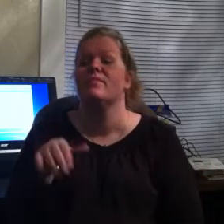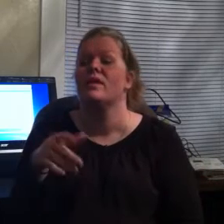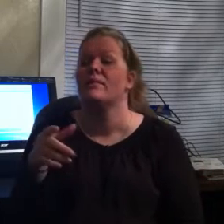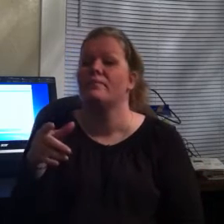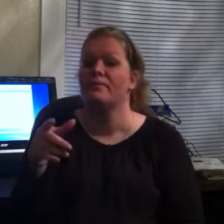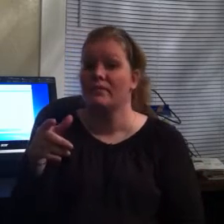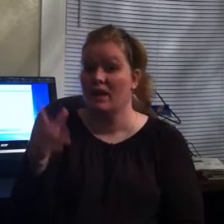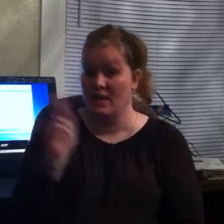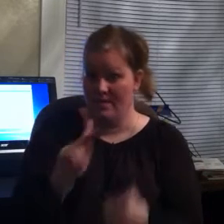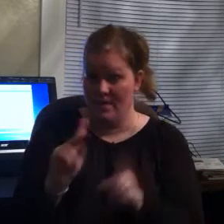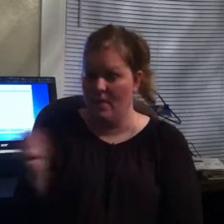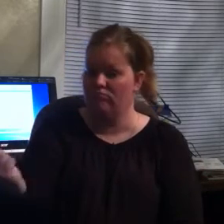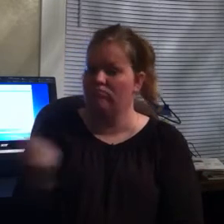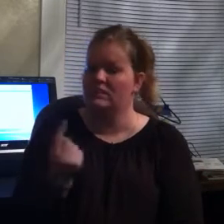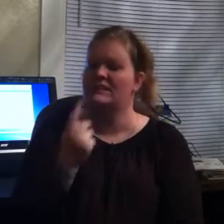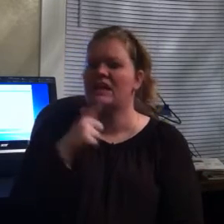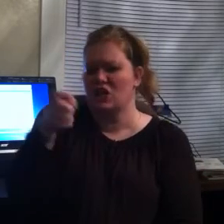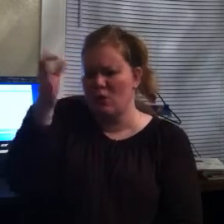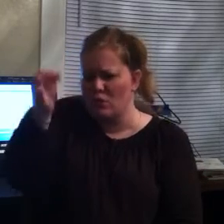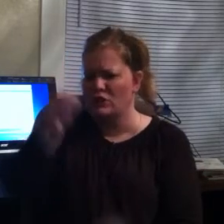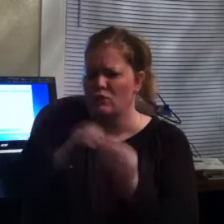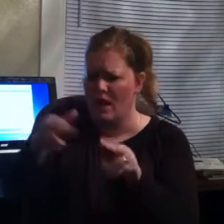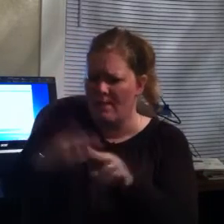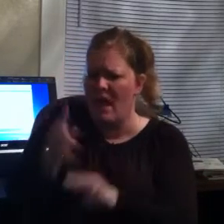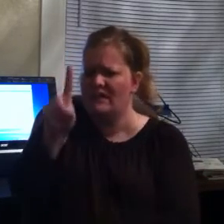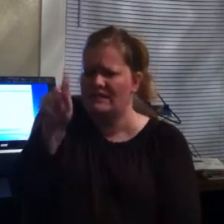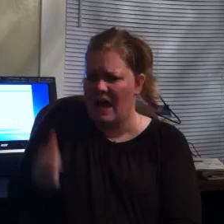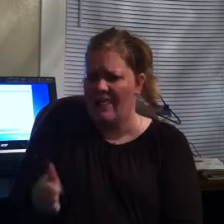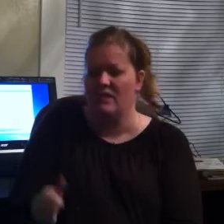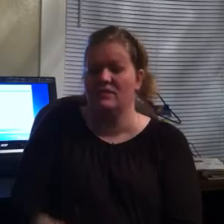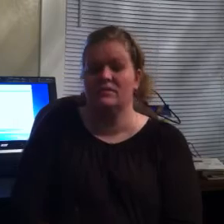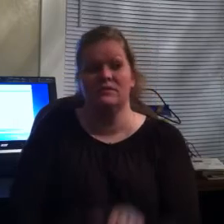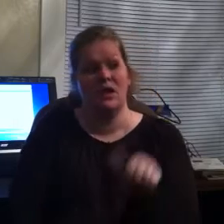I've had people say I need to preach more on tithing. And then I'm having other people say,